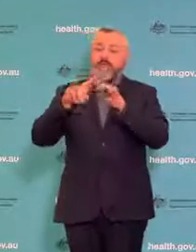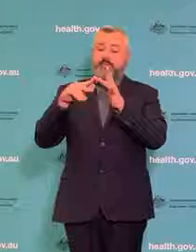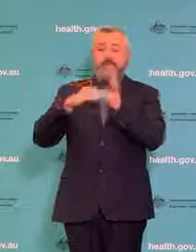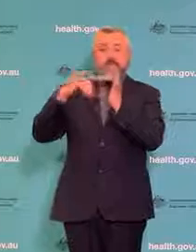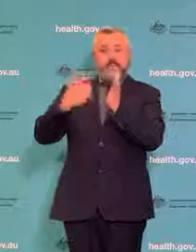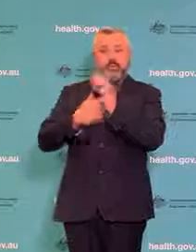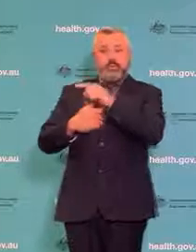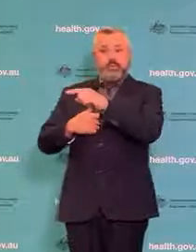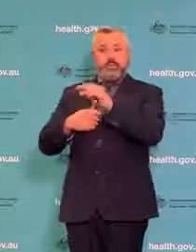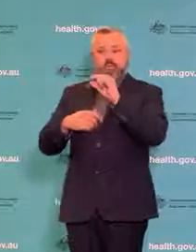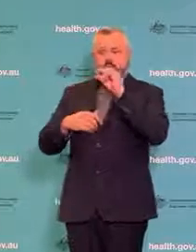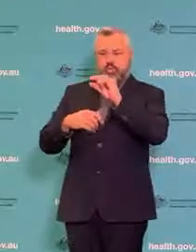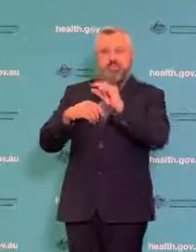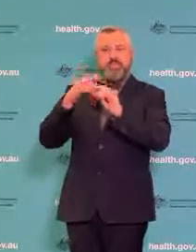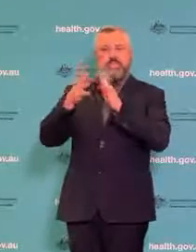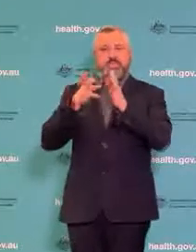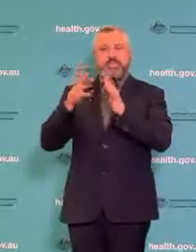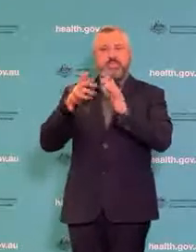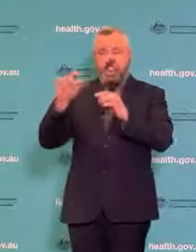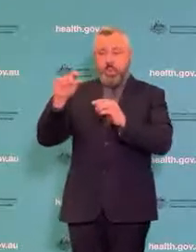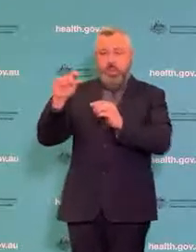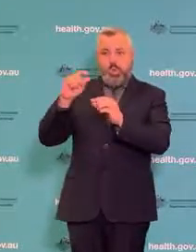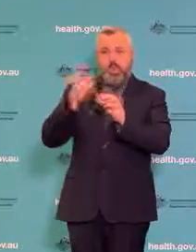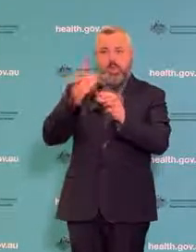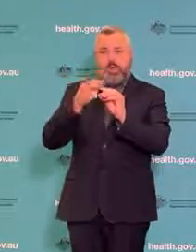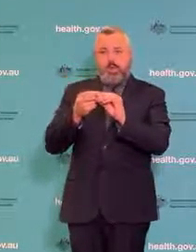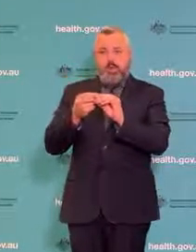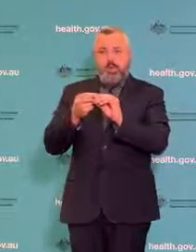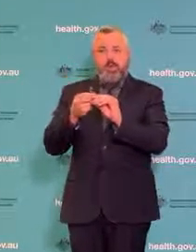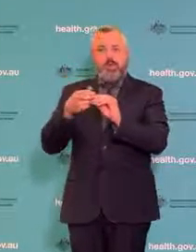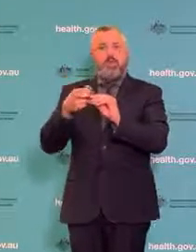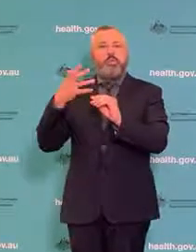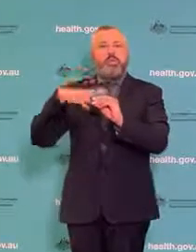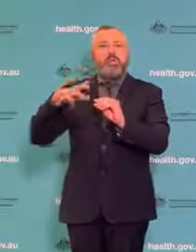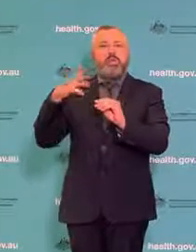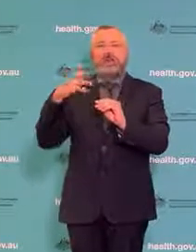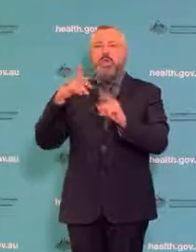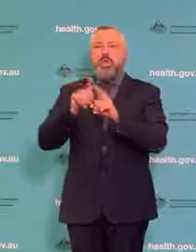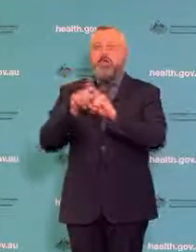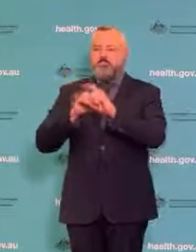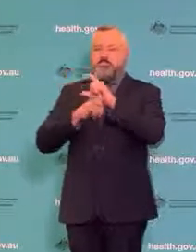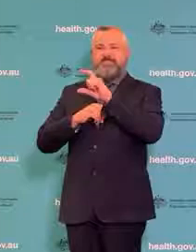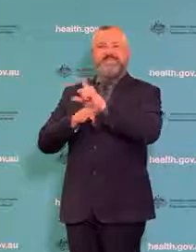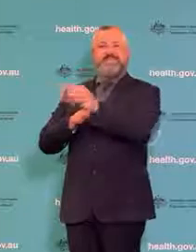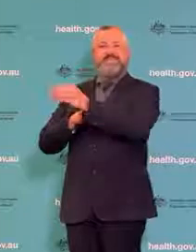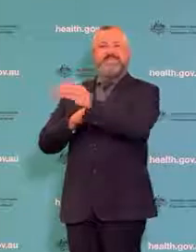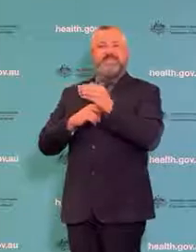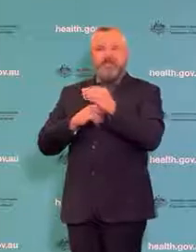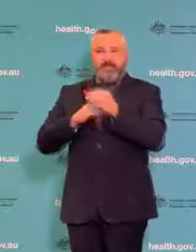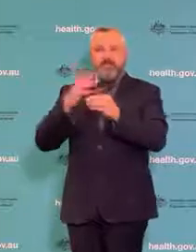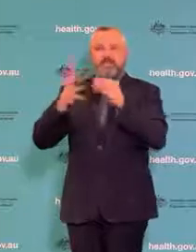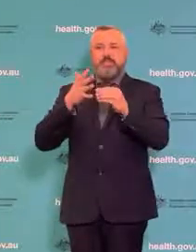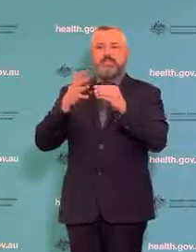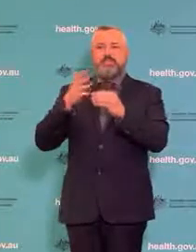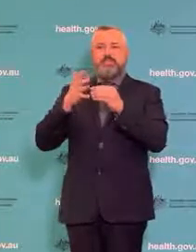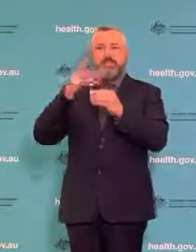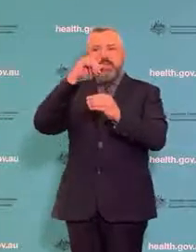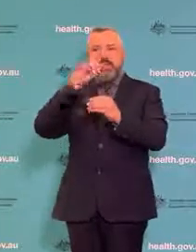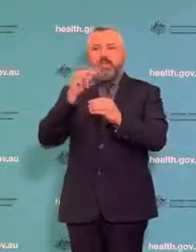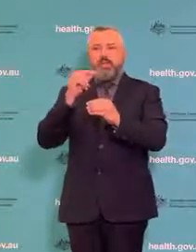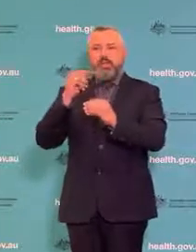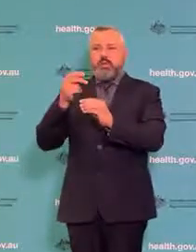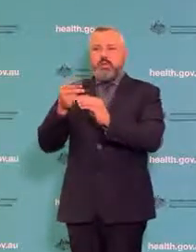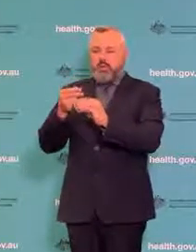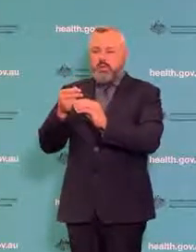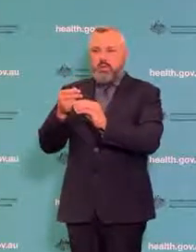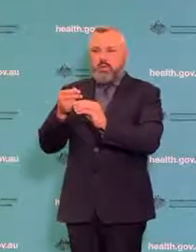doses. And in order to get the maximum amount out of each vial, it is preferable that you use something called a